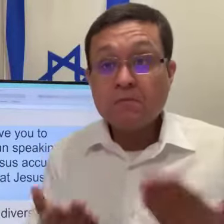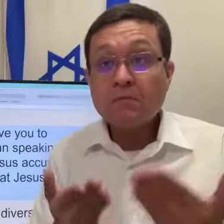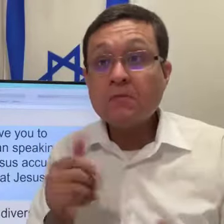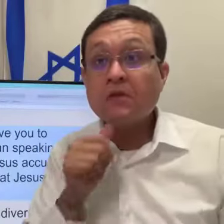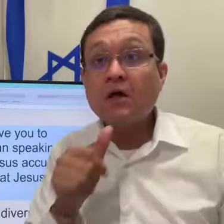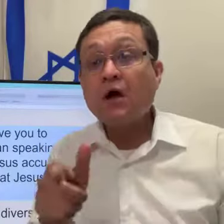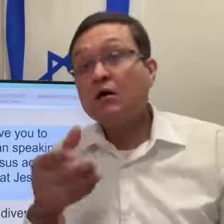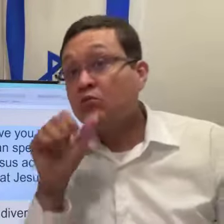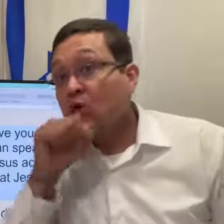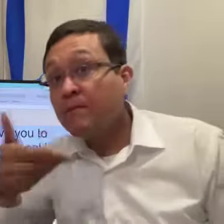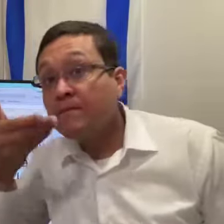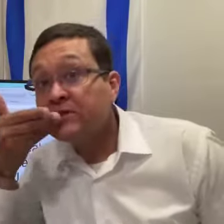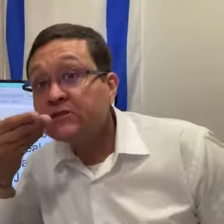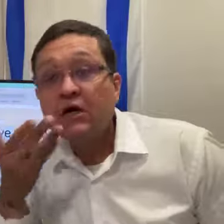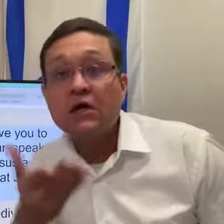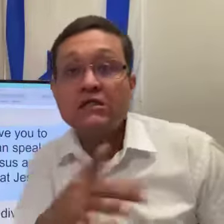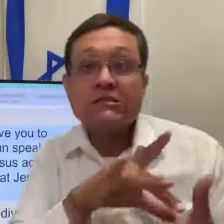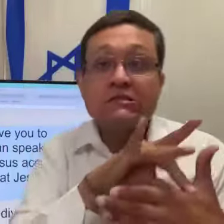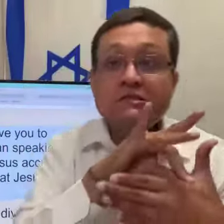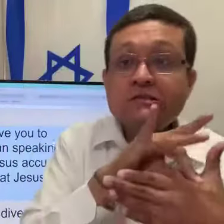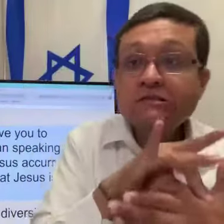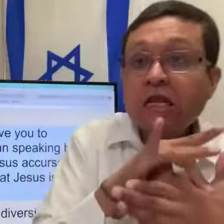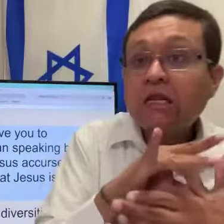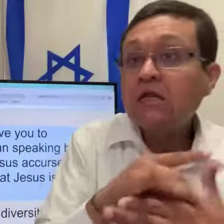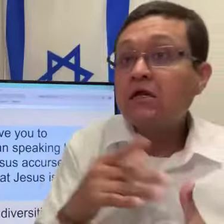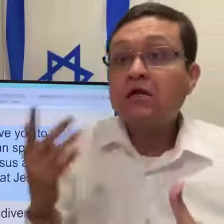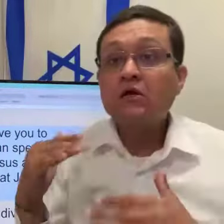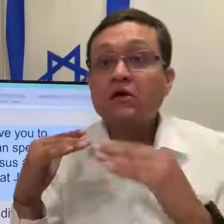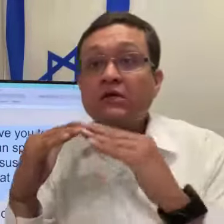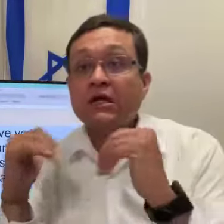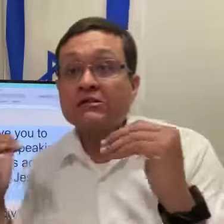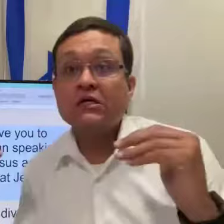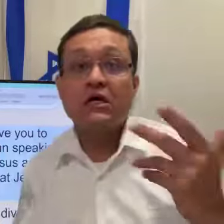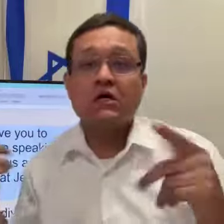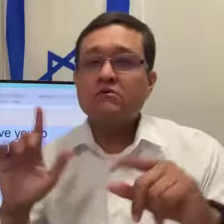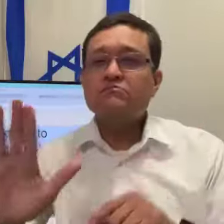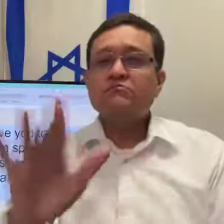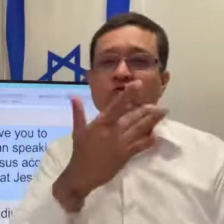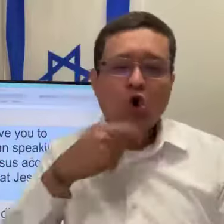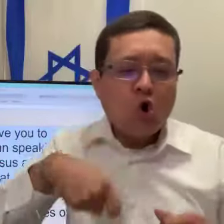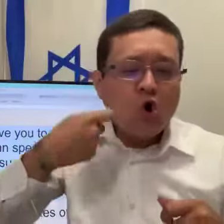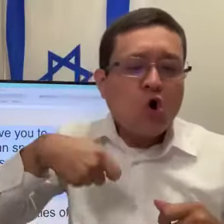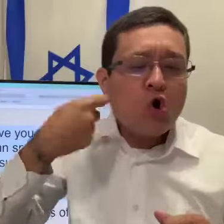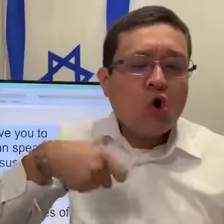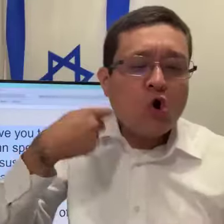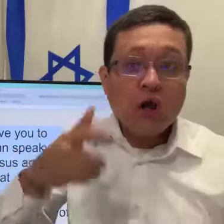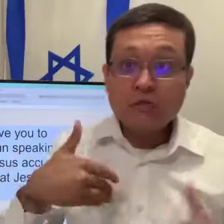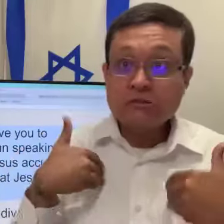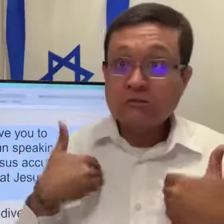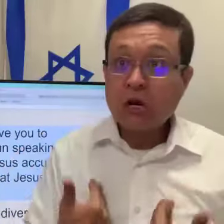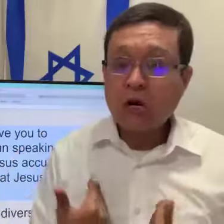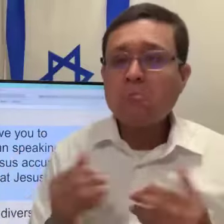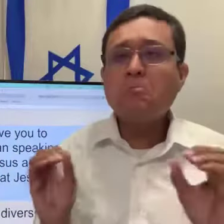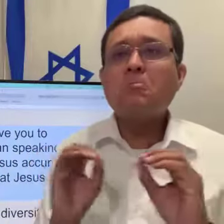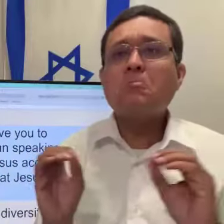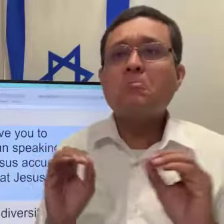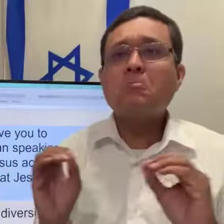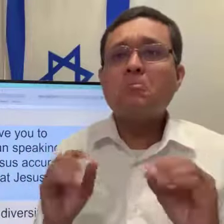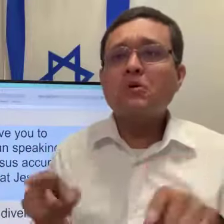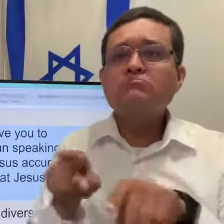But the Word of God feeds us every day. We can never get tired of it. You know, we can eat lasagna or a pizza or a hamburger and get tired of it.